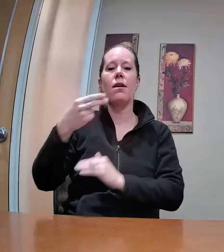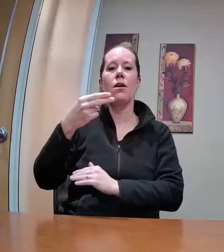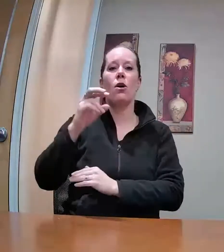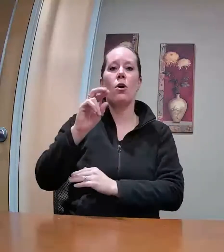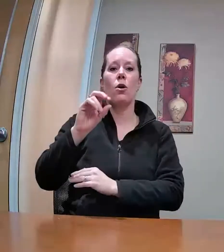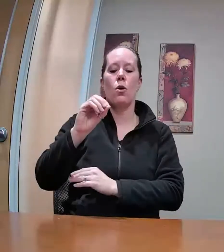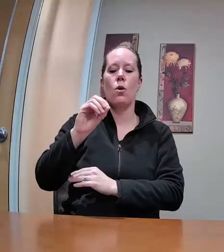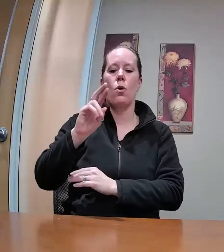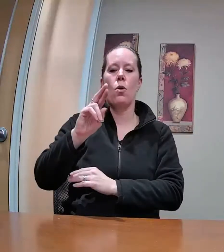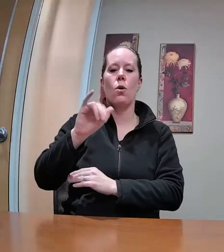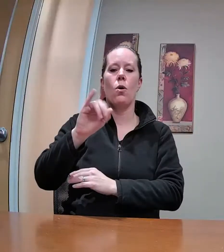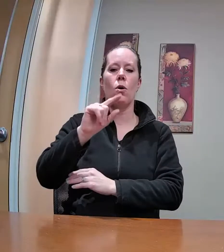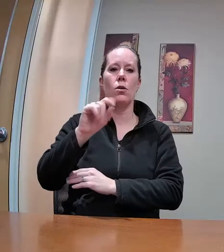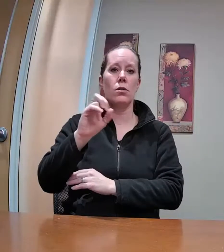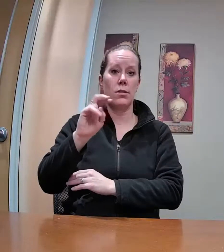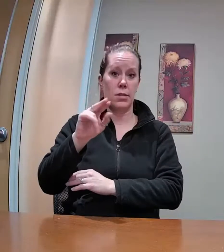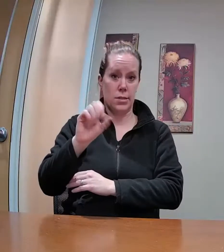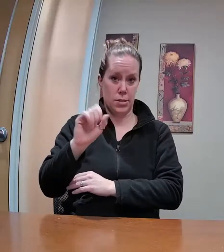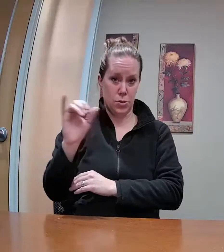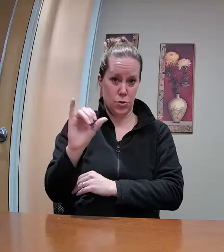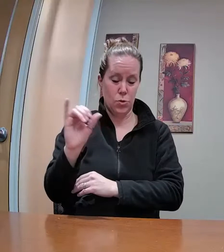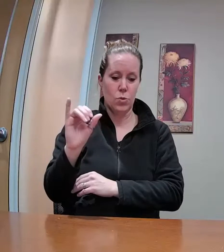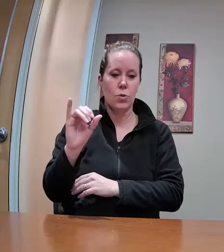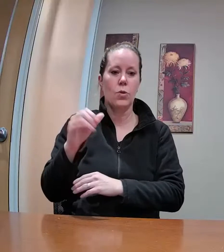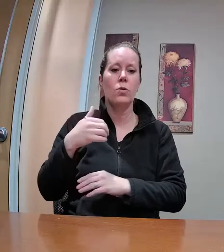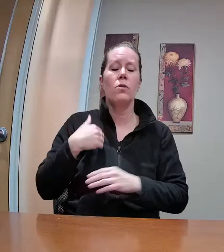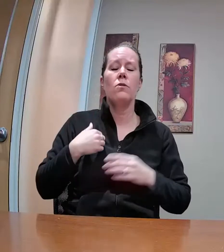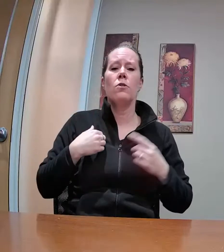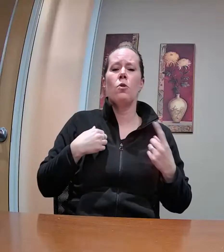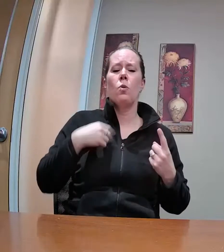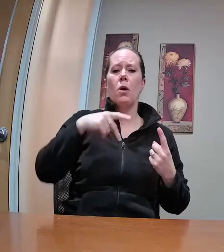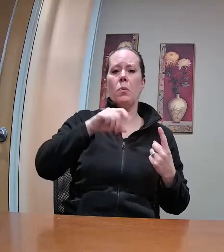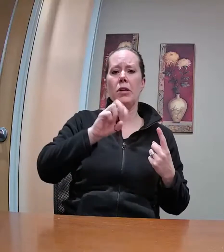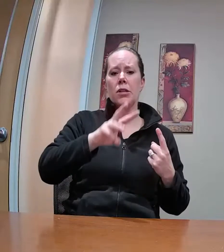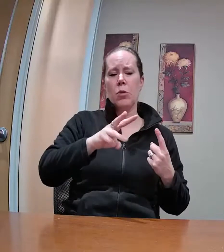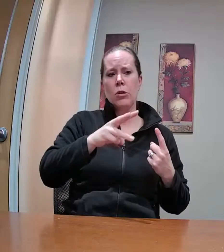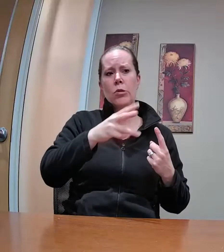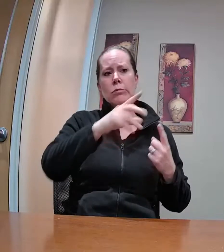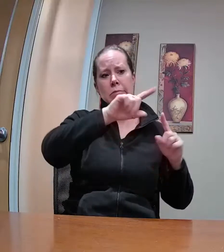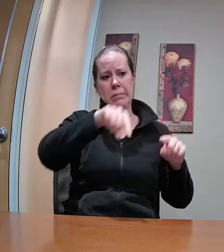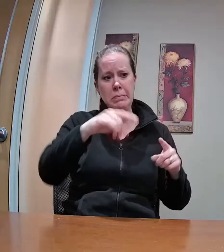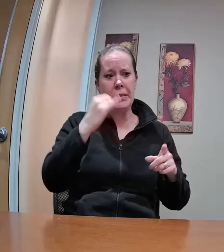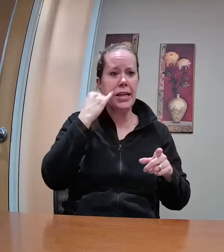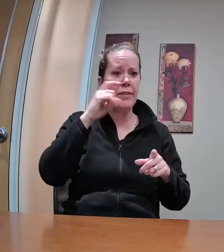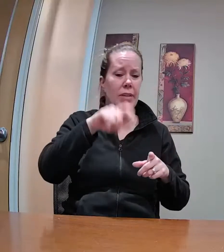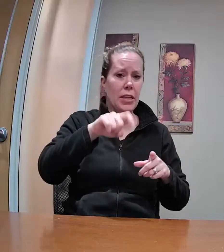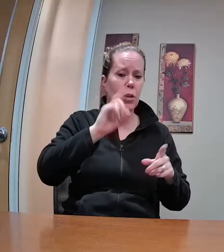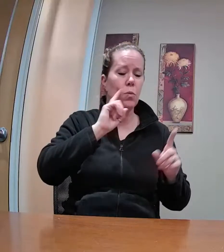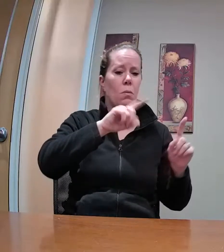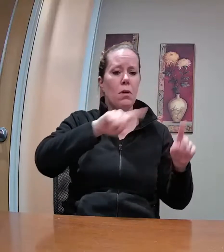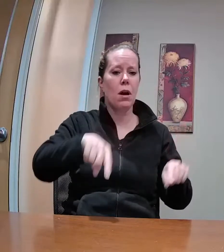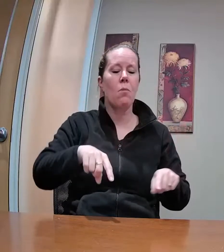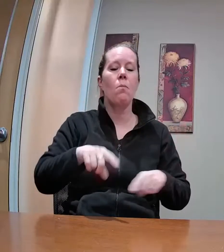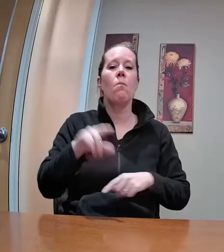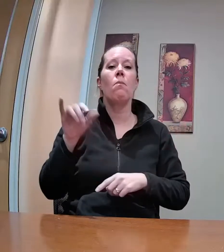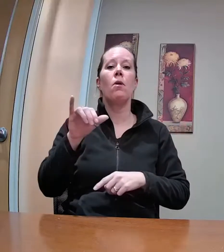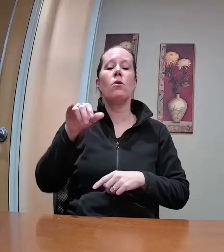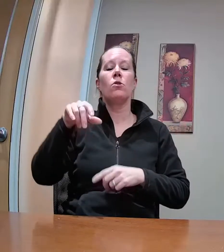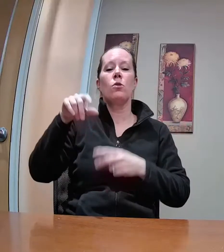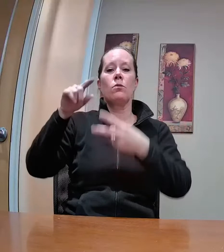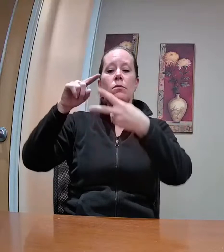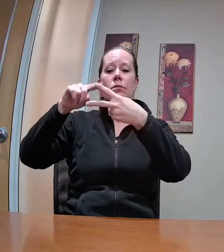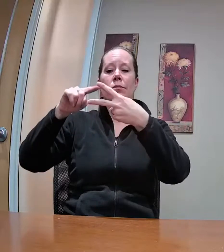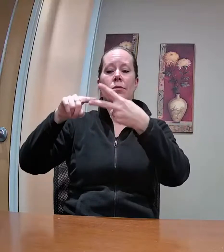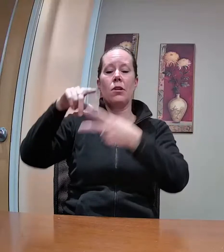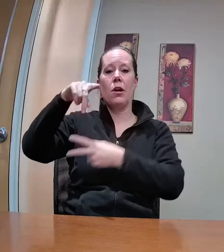have 1 PSW that's working for us as needed, and Plan A also part of the MESS, and